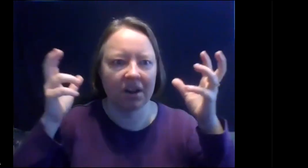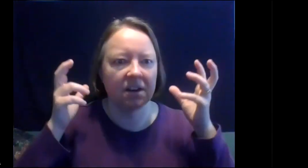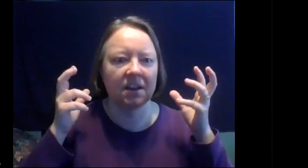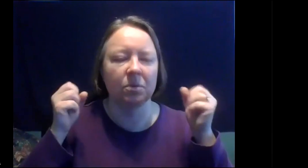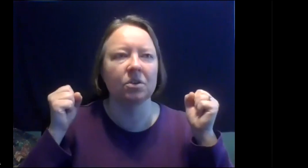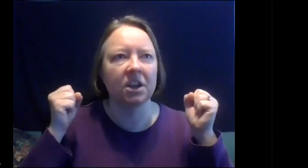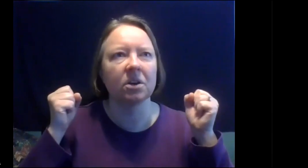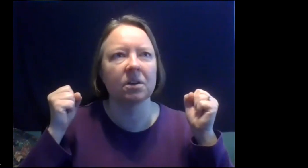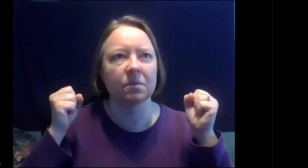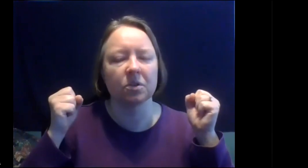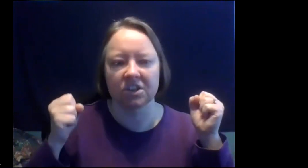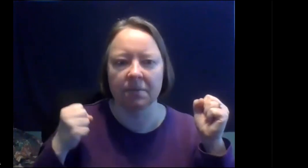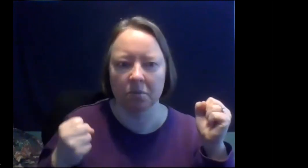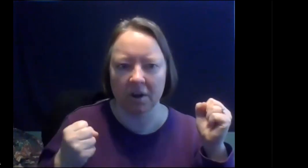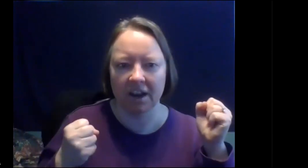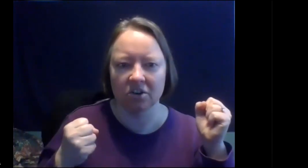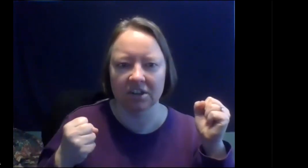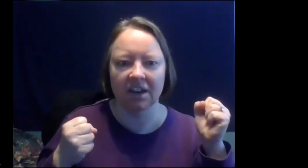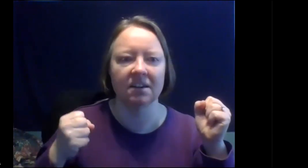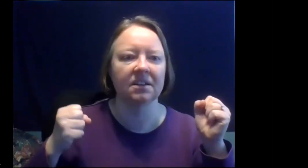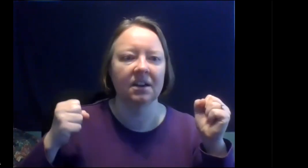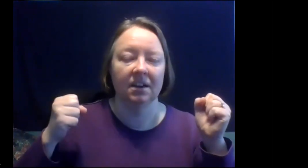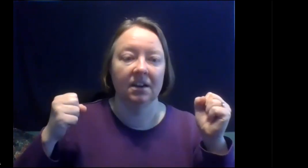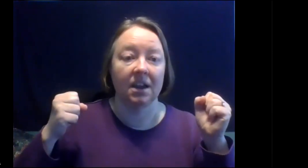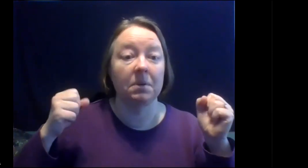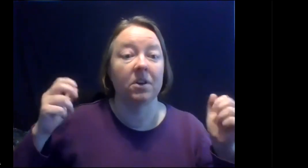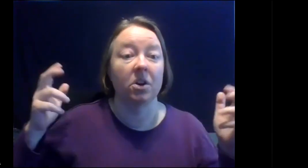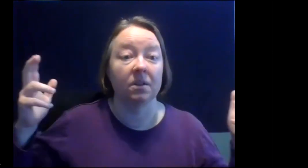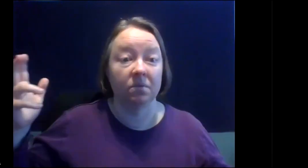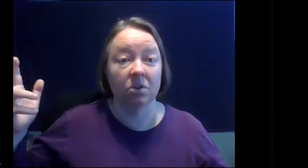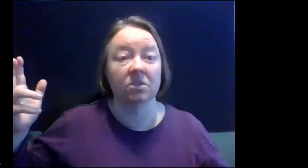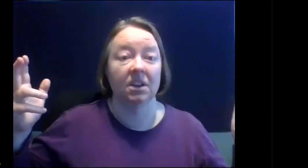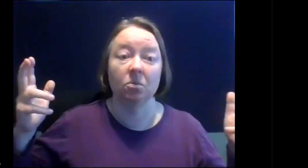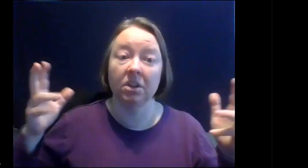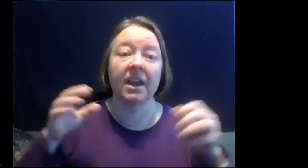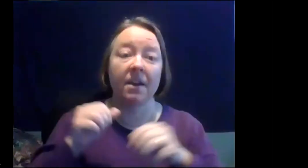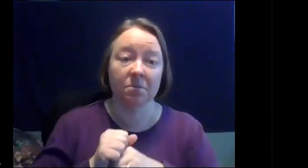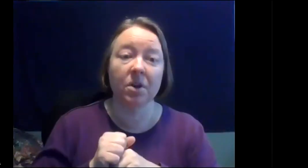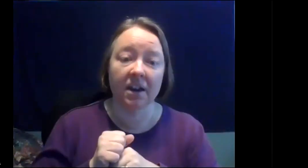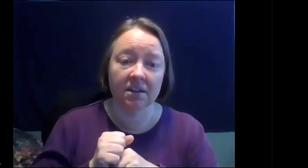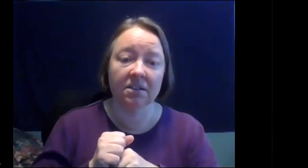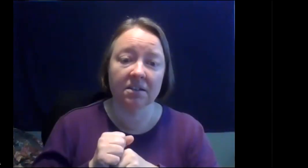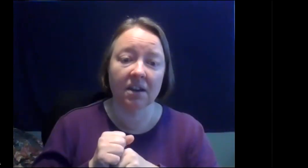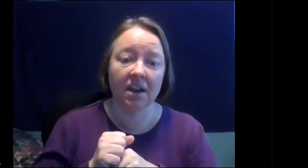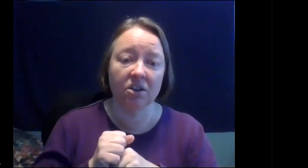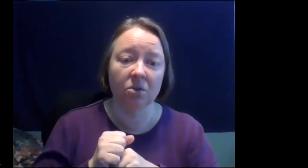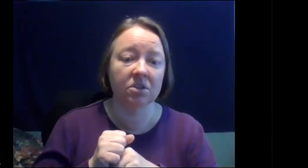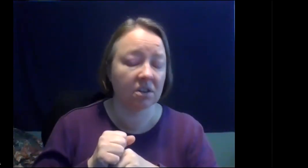input. And when you're hearing for the first time, from what I understand, can be very confusing. You really have to practice and use